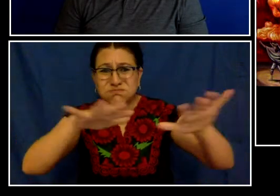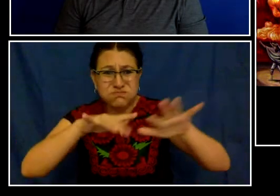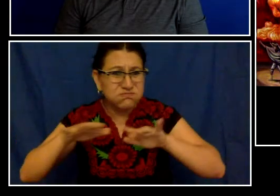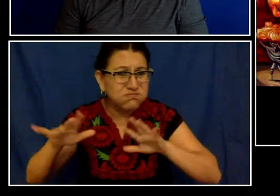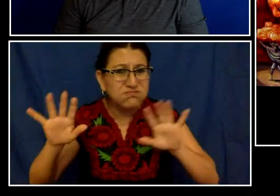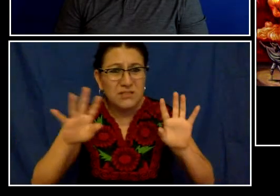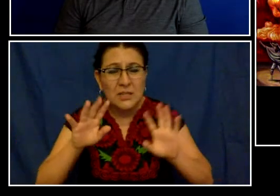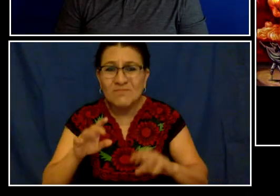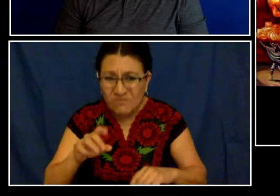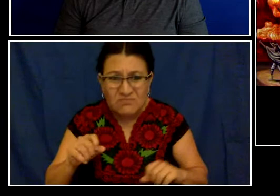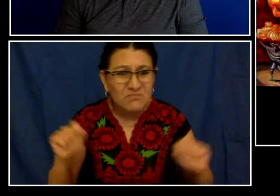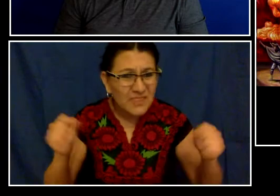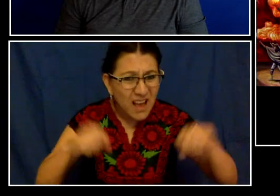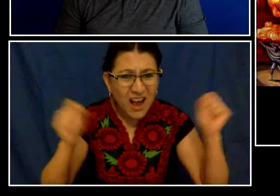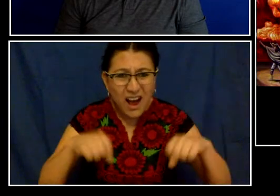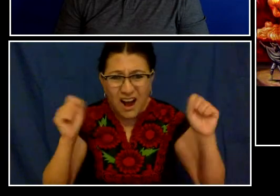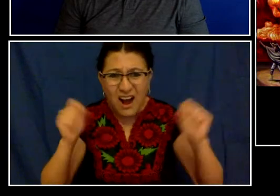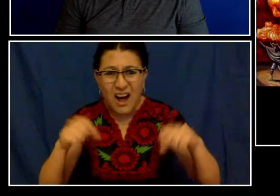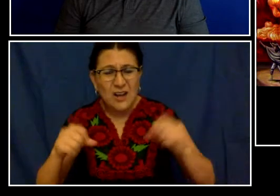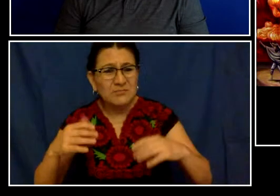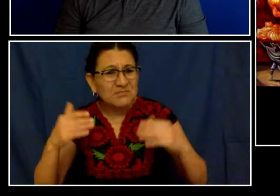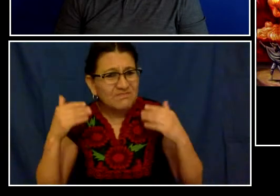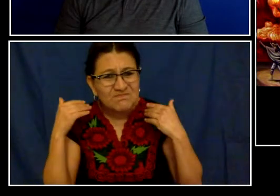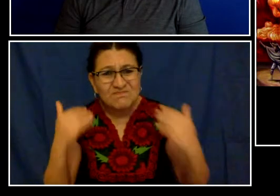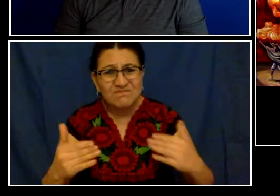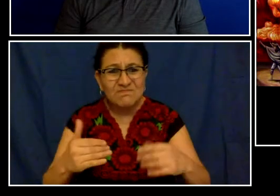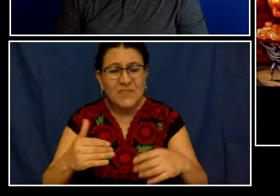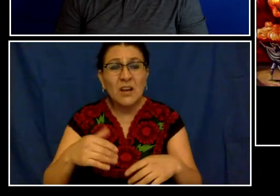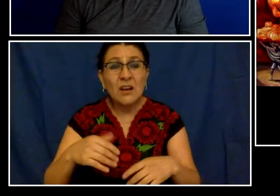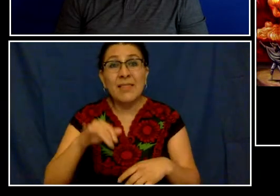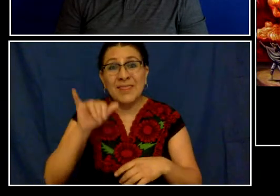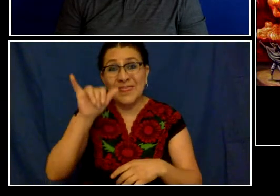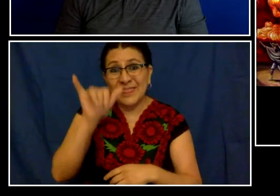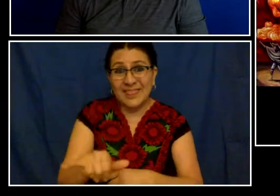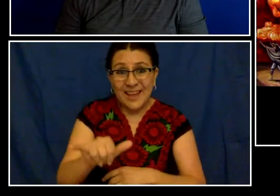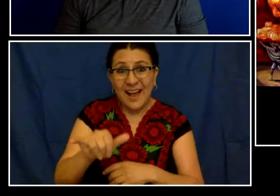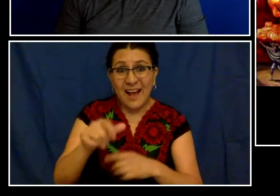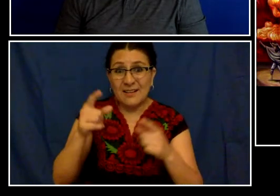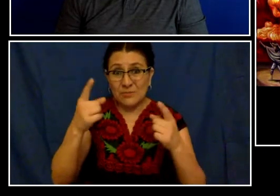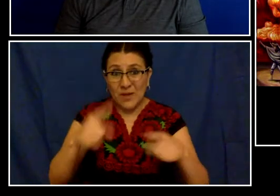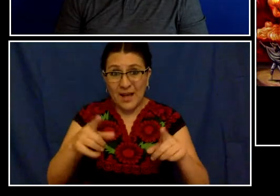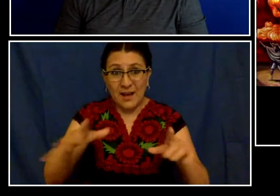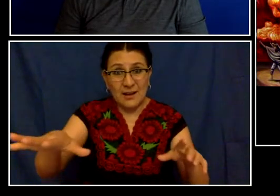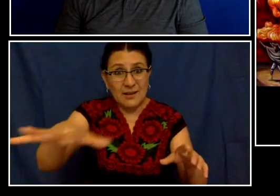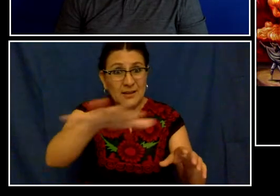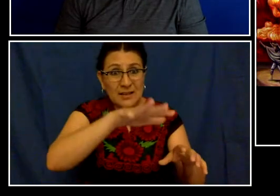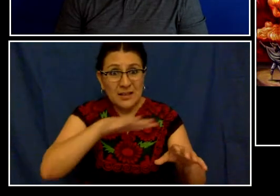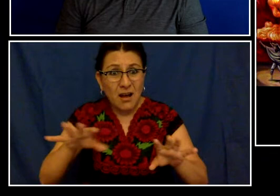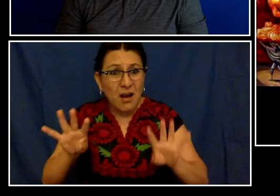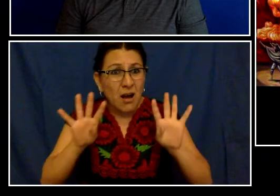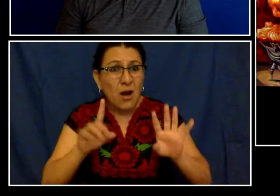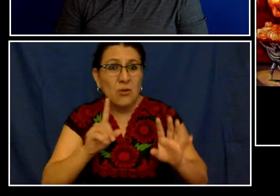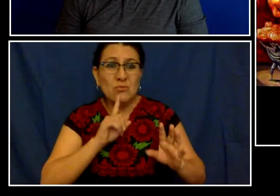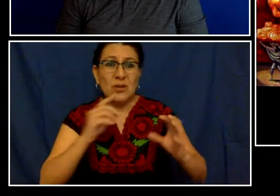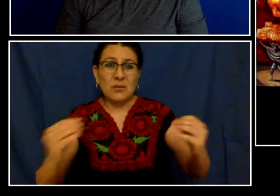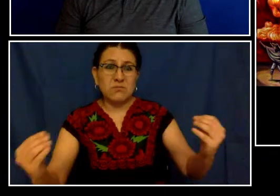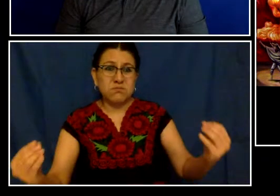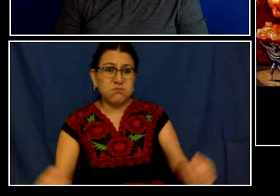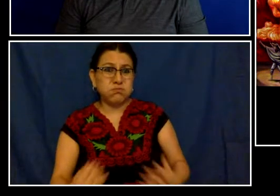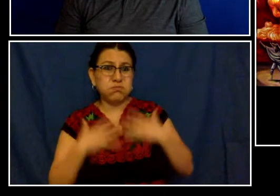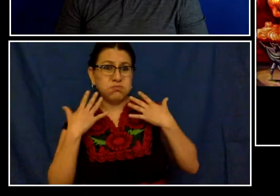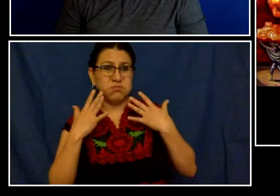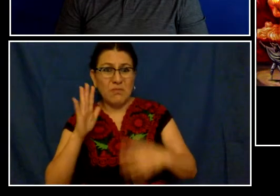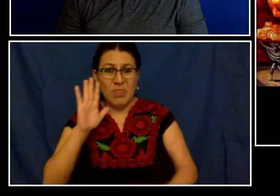all excited, pumped up, excited to go and gain their independence. They agreed, yes, we need to do this. We need to do this. So